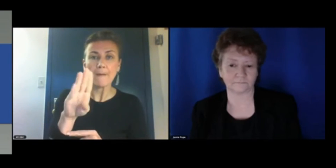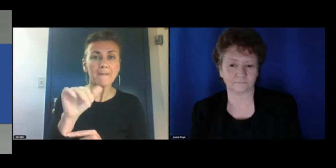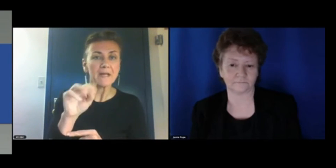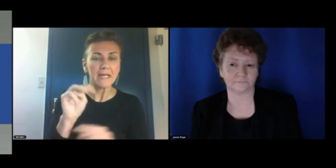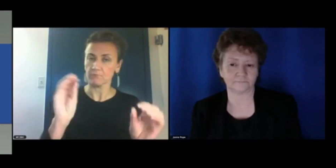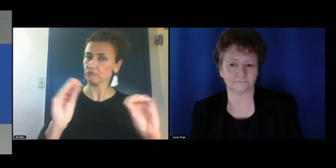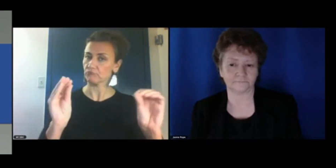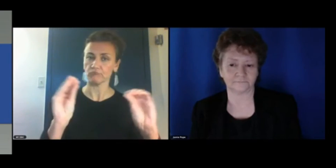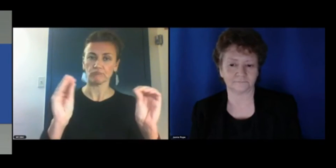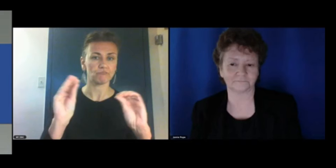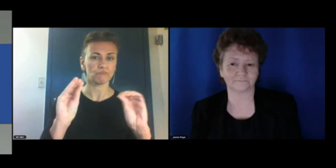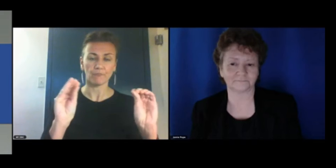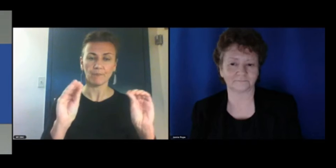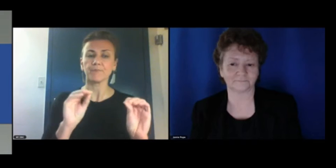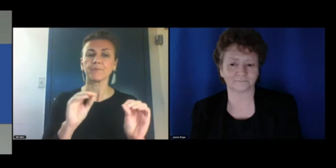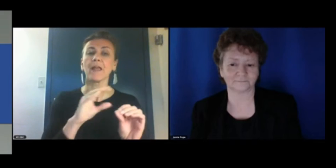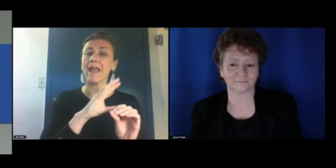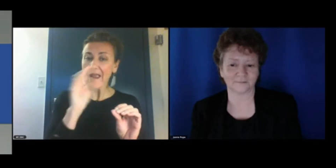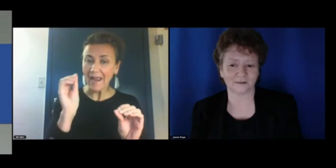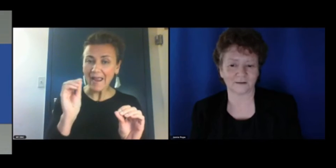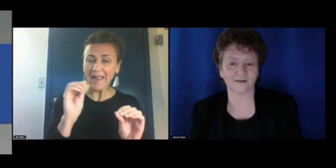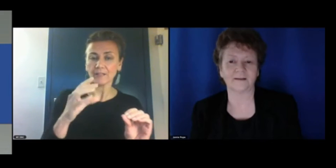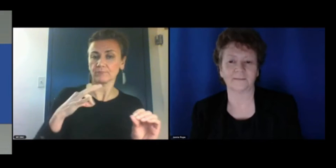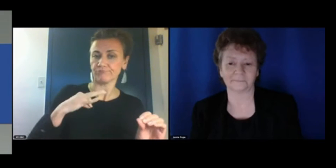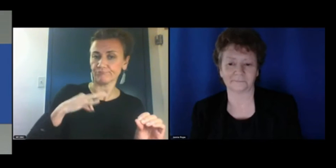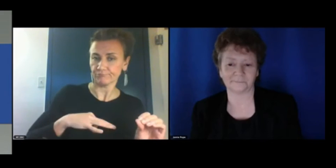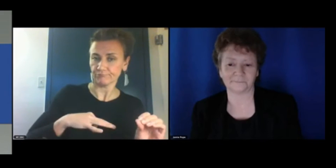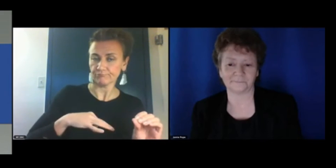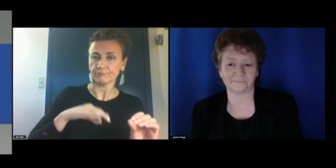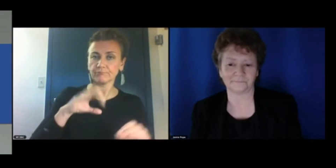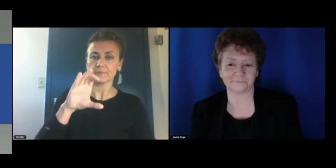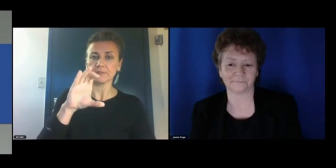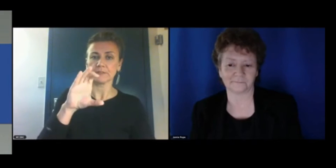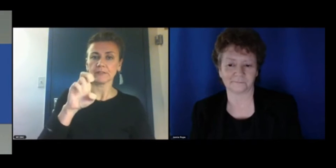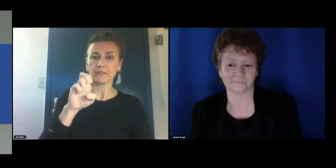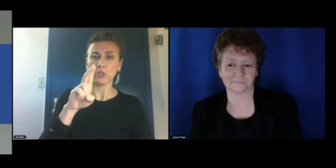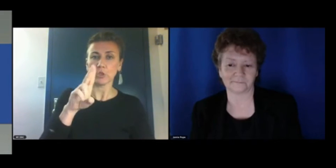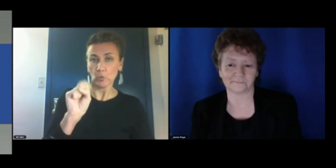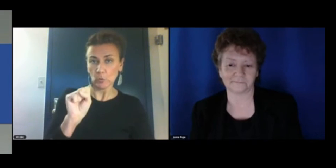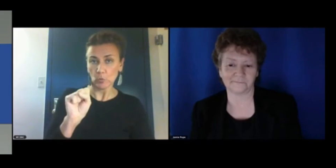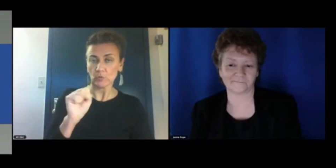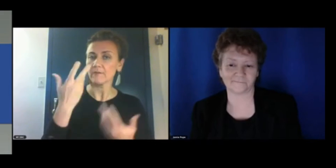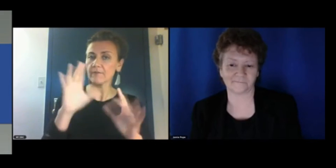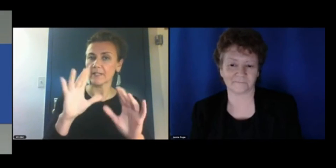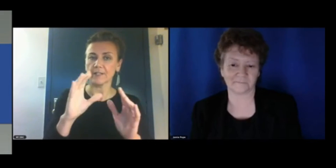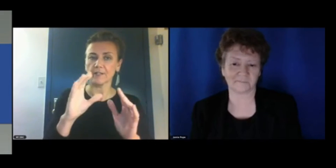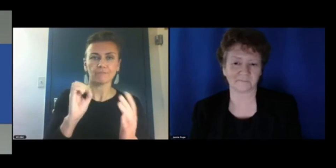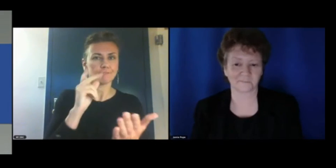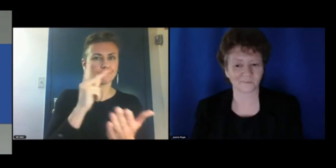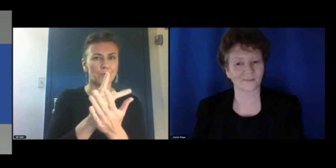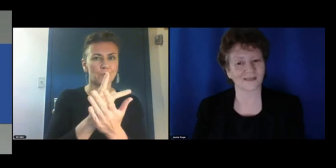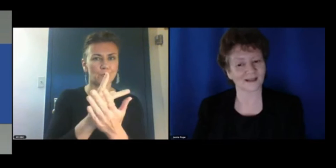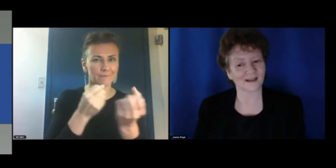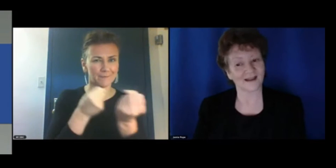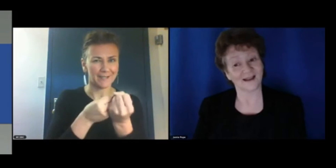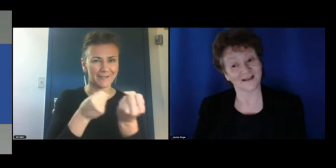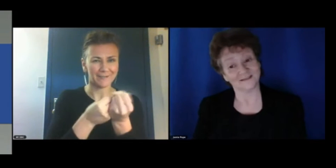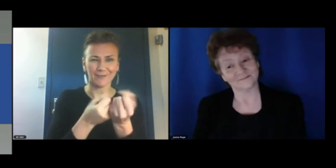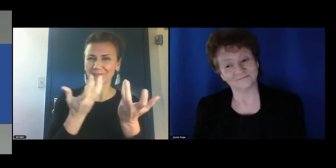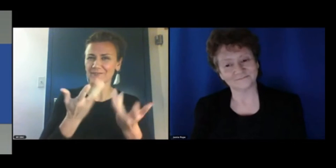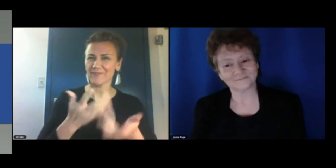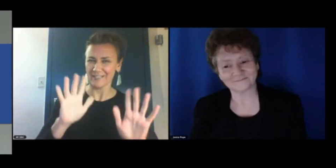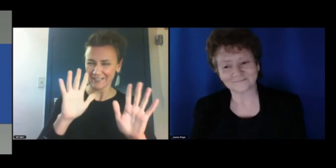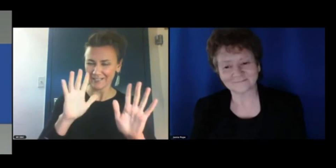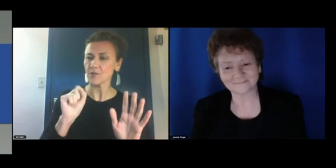You don't have to. You don't need your own webcam, and you could also